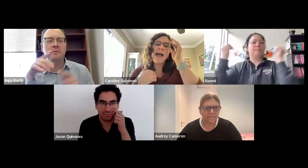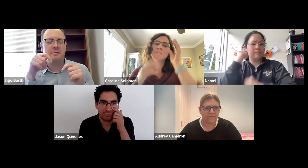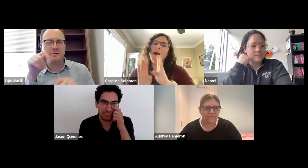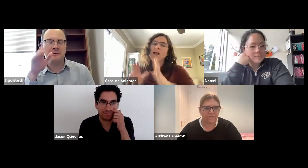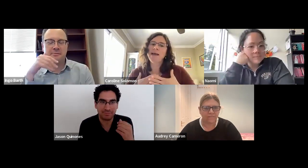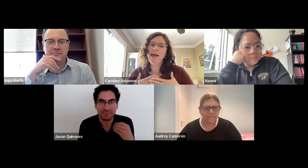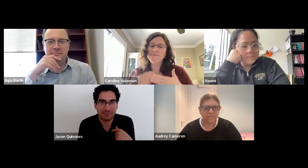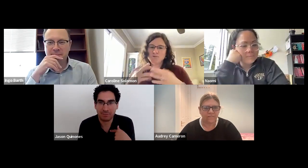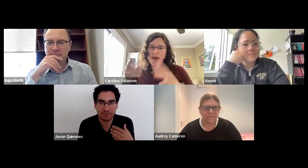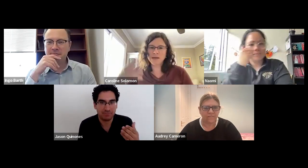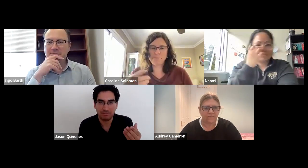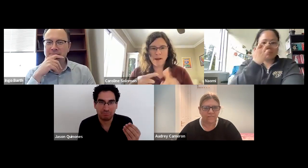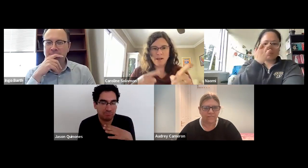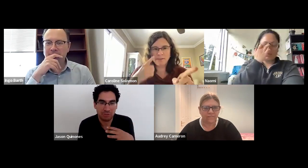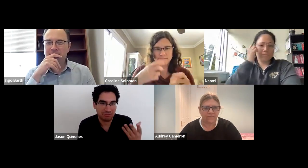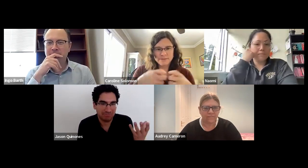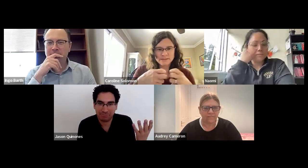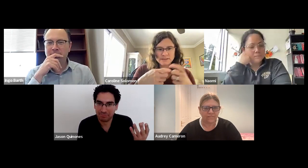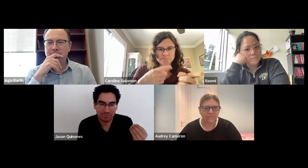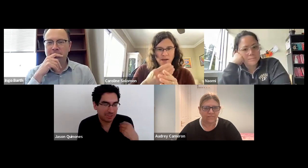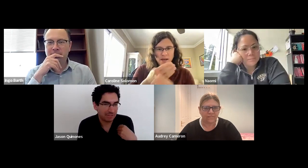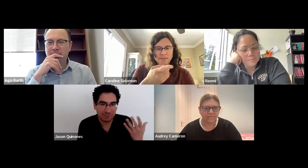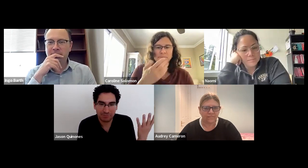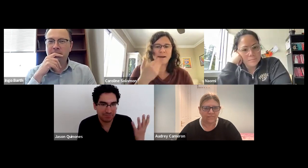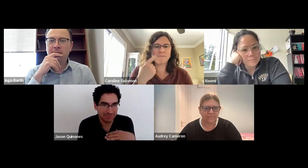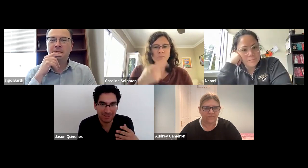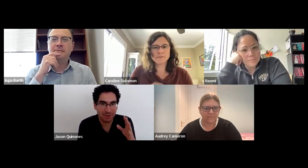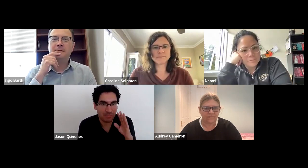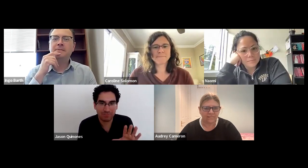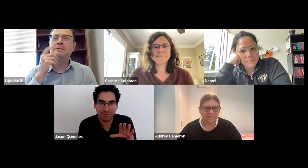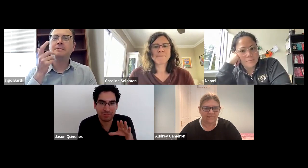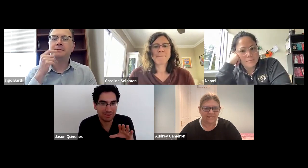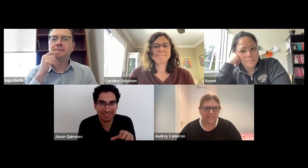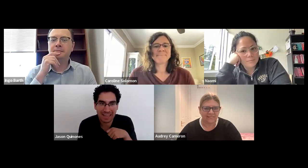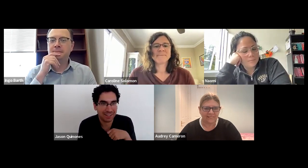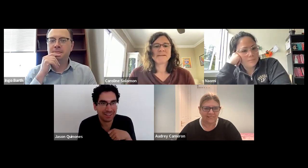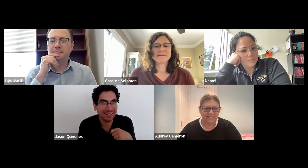For physics, no. I mean, for biology, I've got some items ready, but not for physics or math. That might be something better for you.